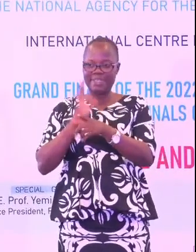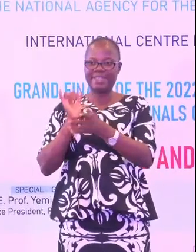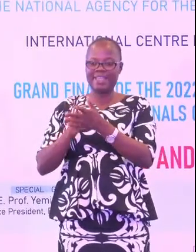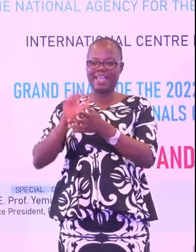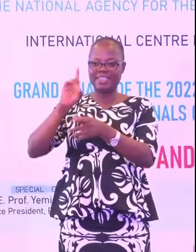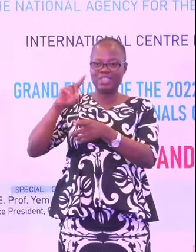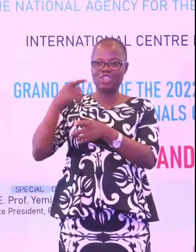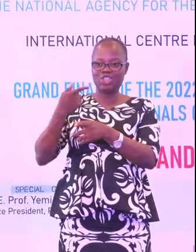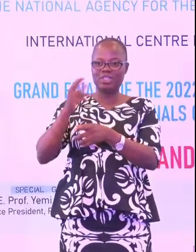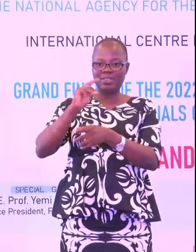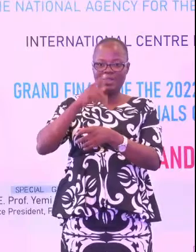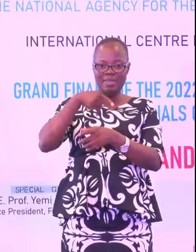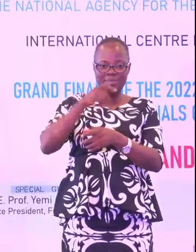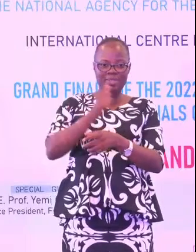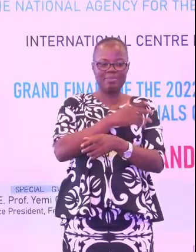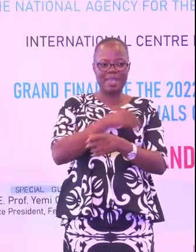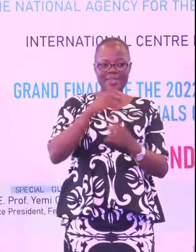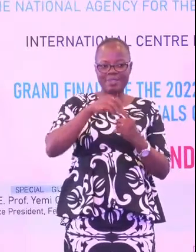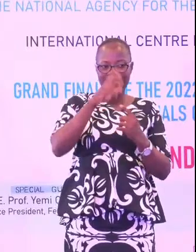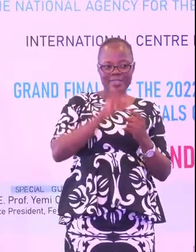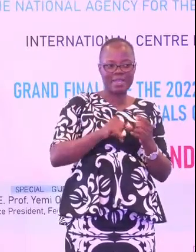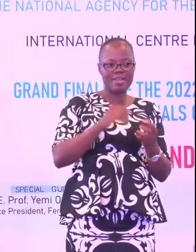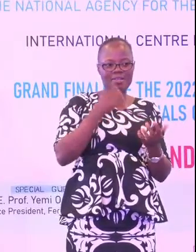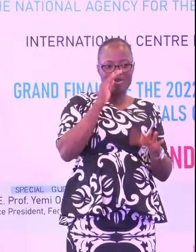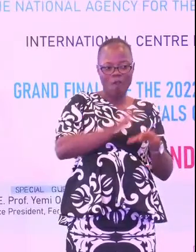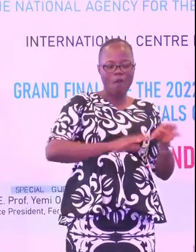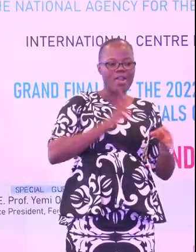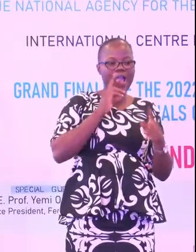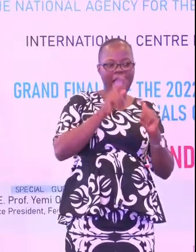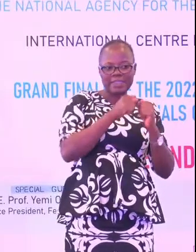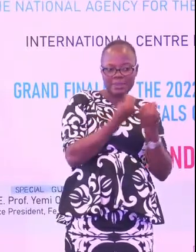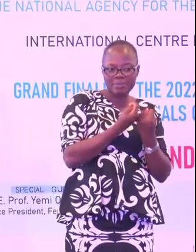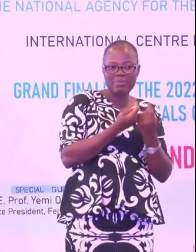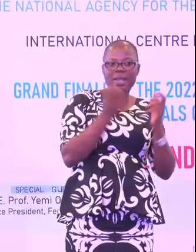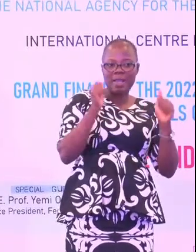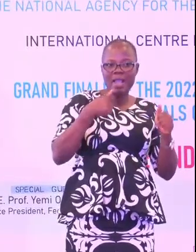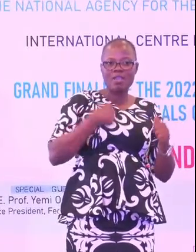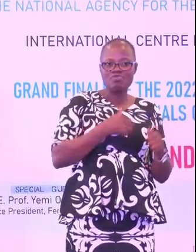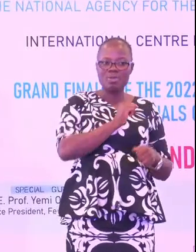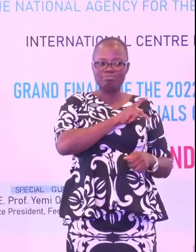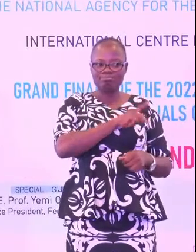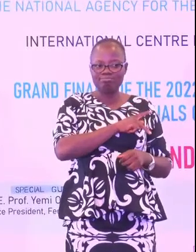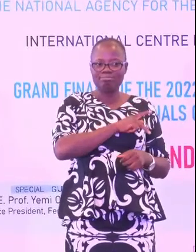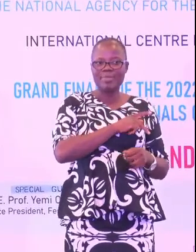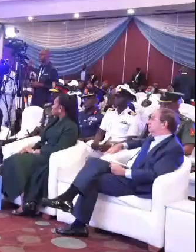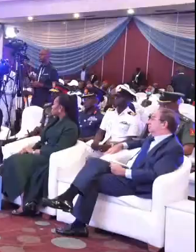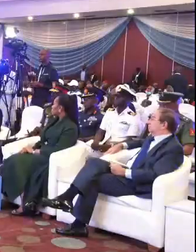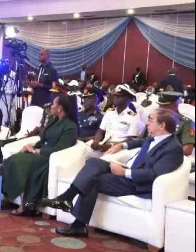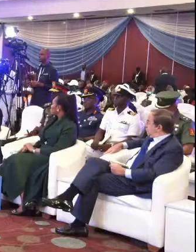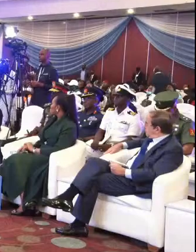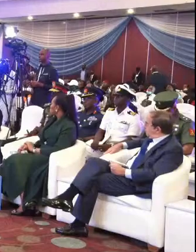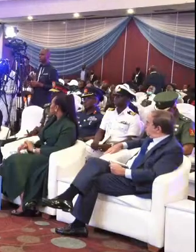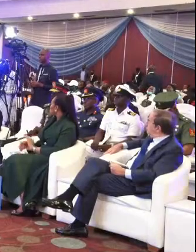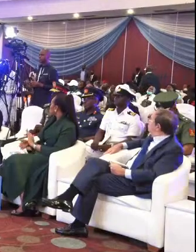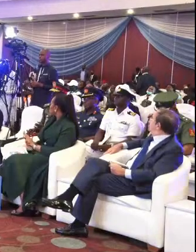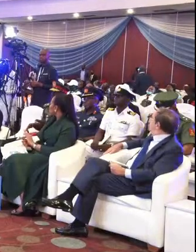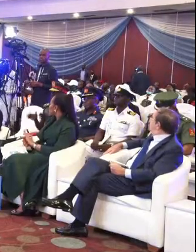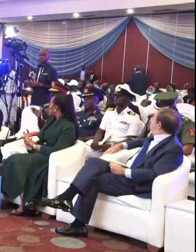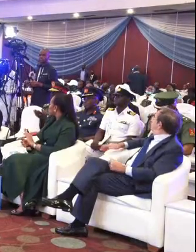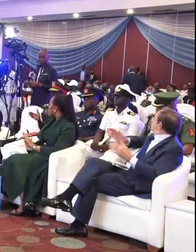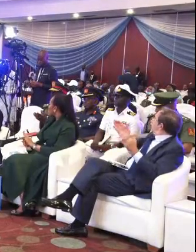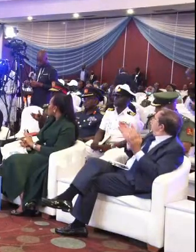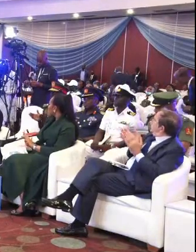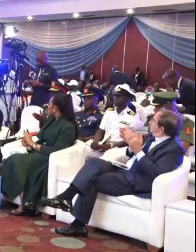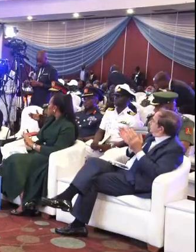NAPTIP and especially mentioned her team. Can we therefore appreciate all our directors and members of staff? If you are